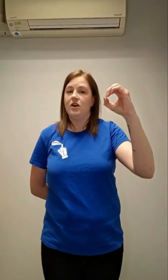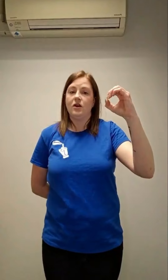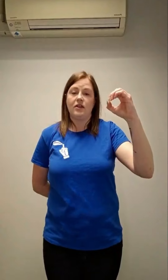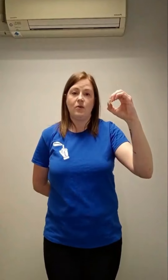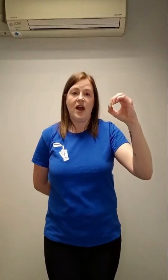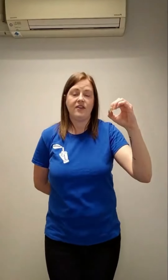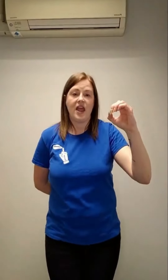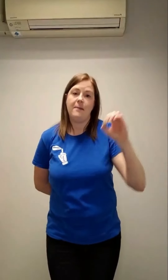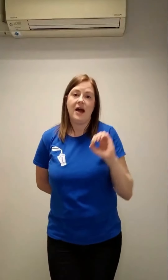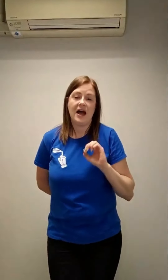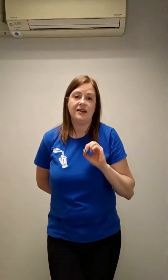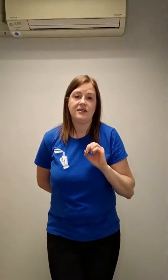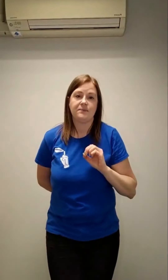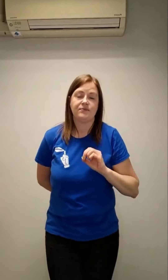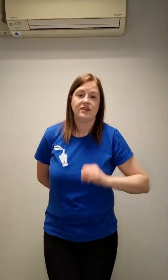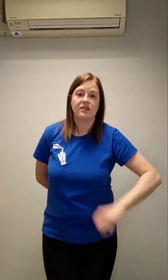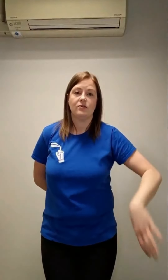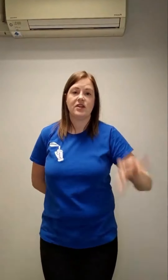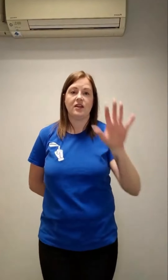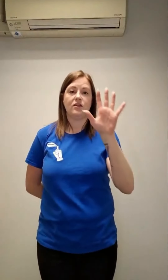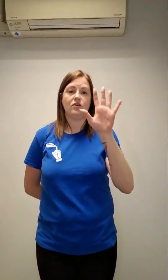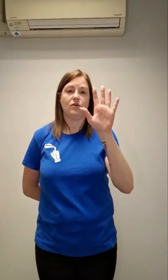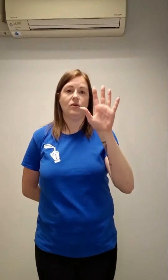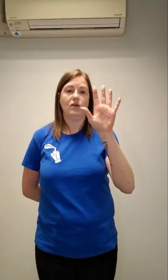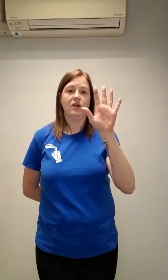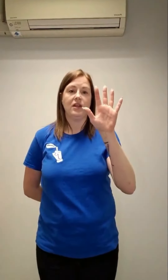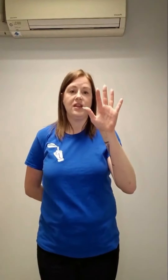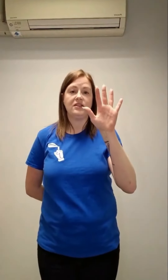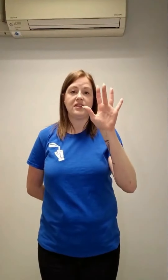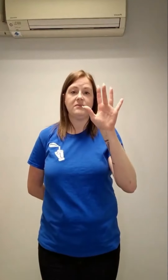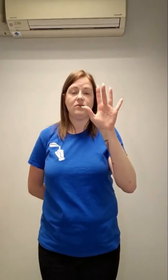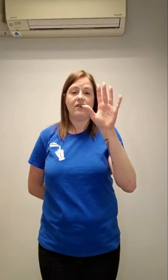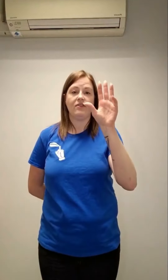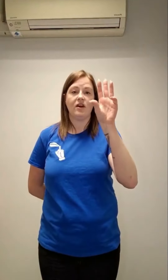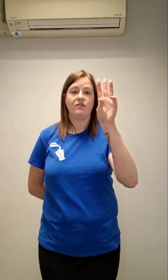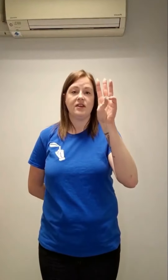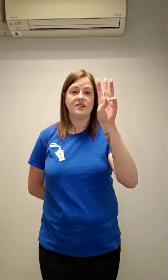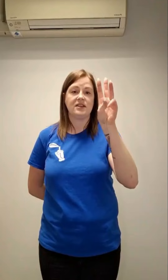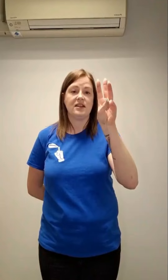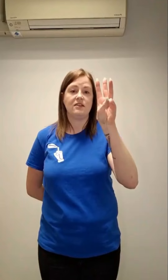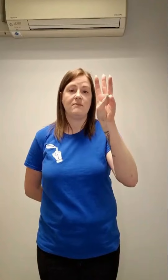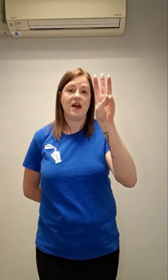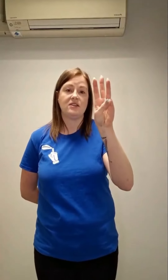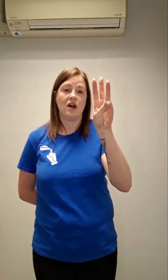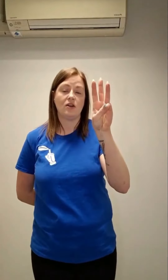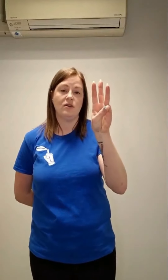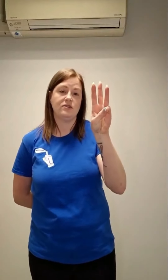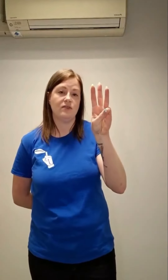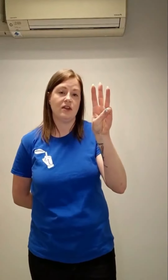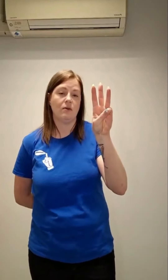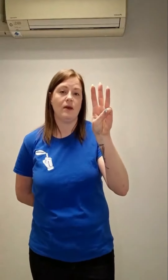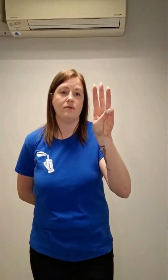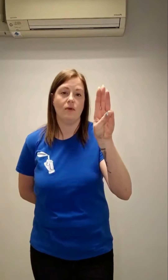Then we'll have an M hand. So you take your index, middle and third fingers and extend them and tuck your little finger away with your